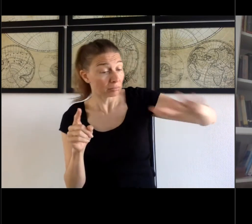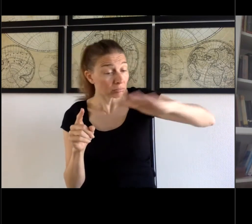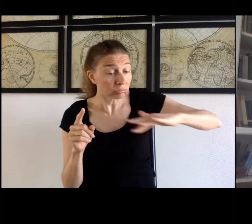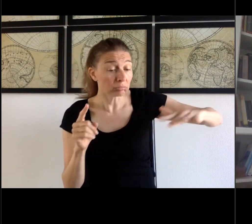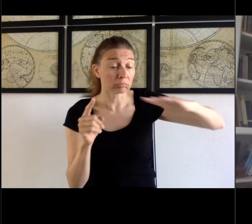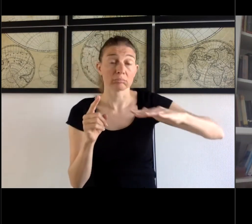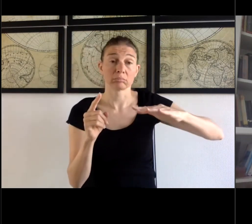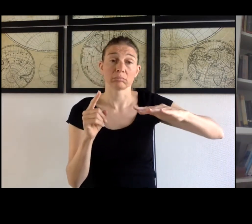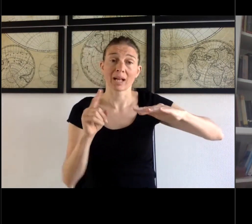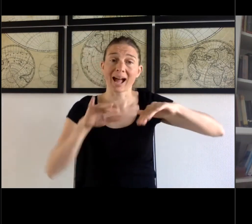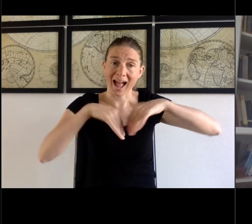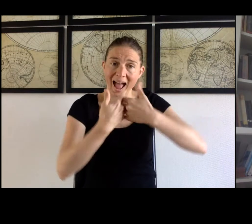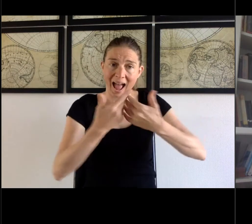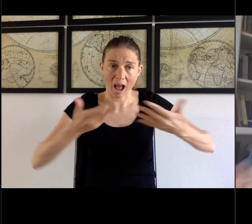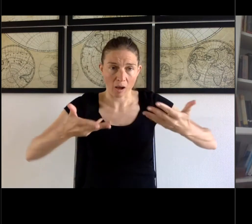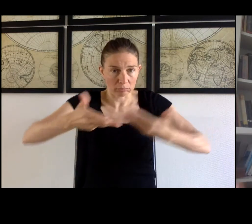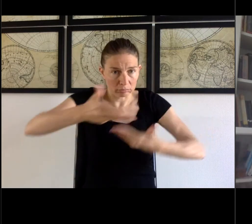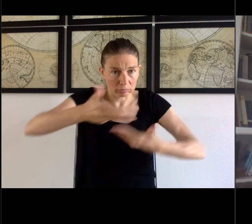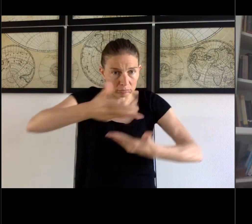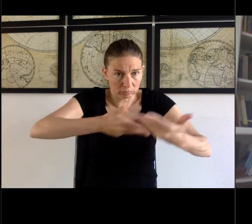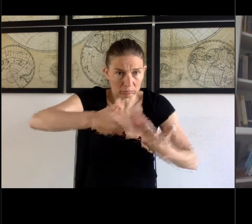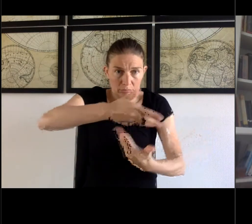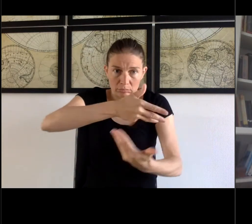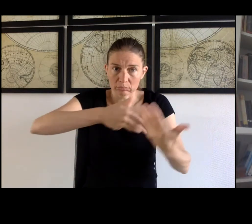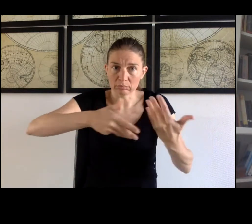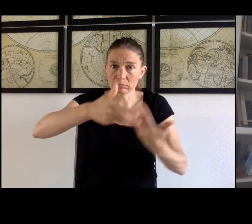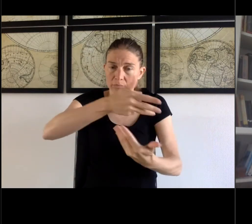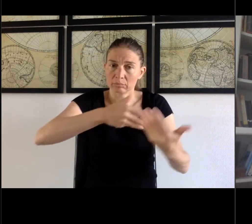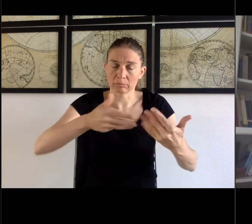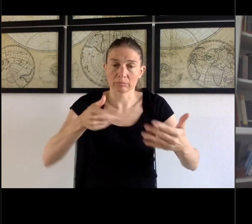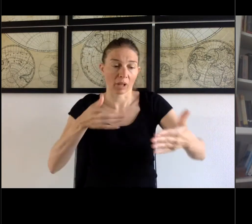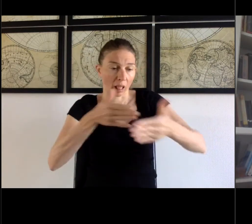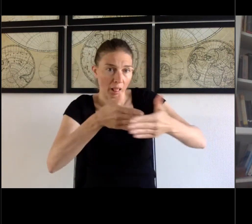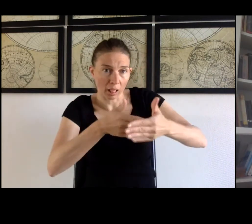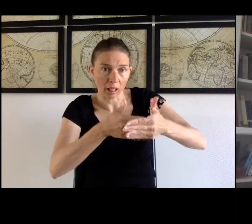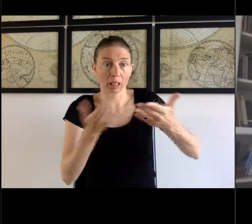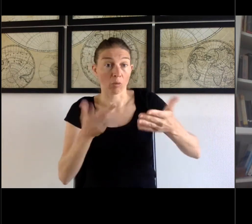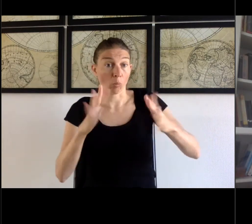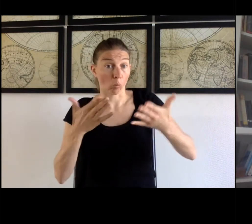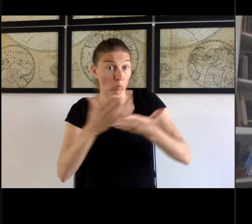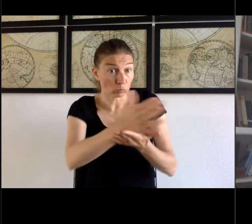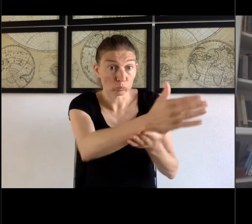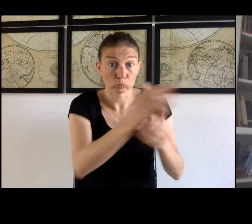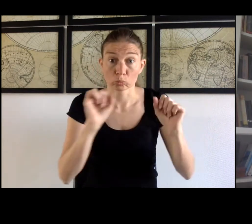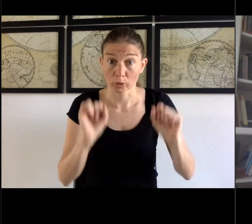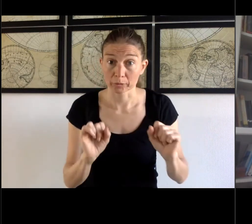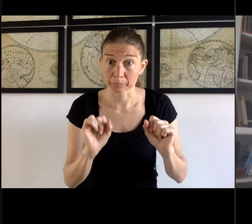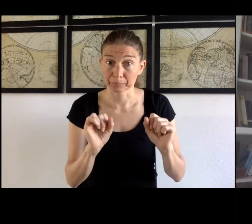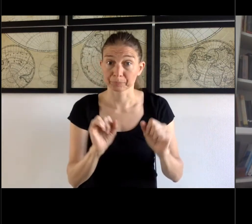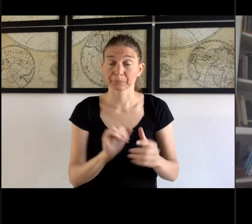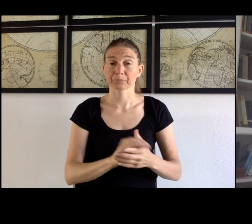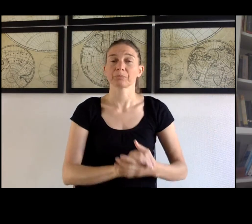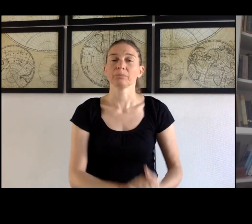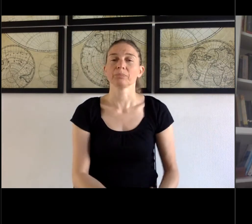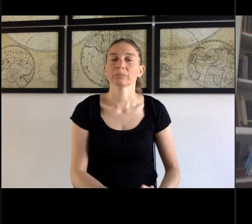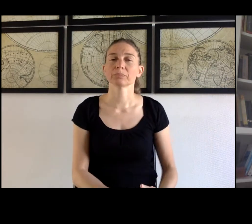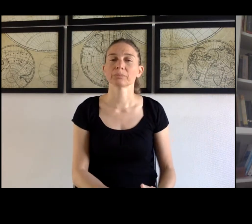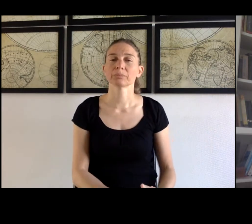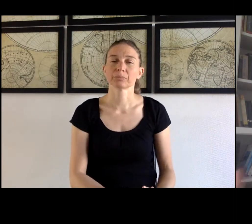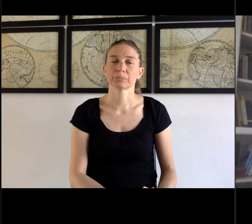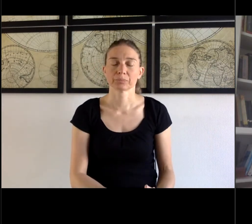condition, the functional limitations, and how they interact with the environment. But so how do we